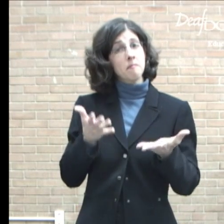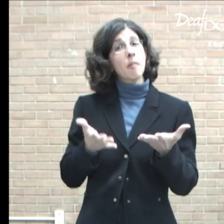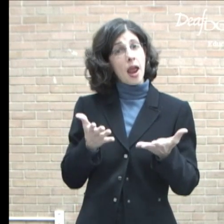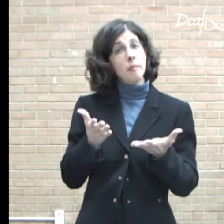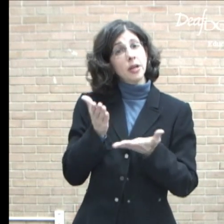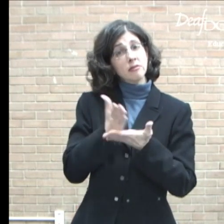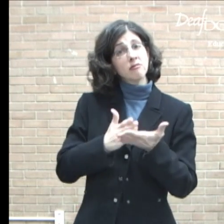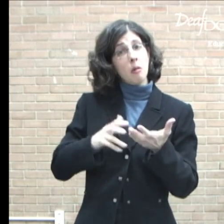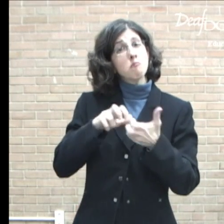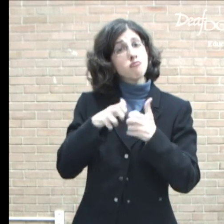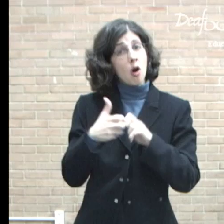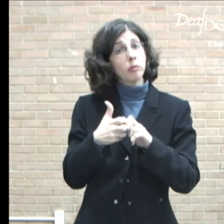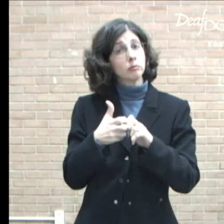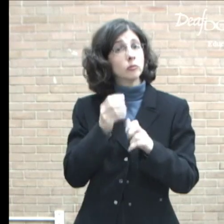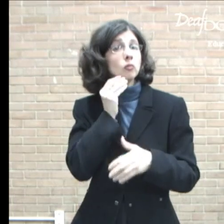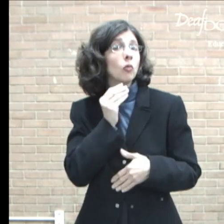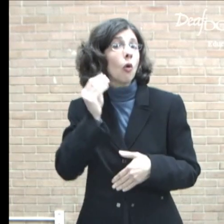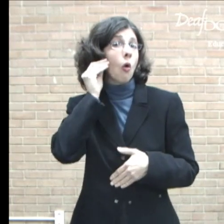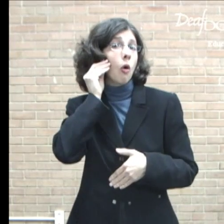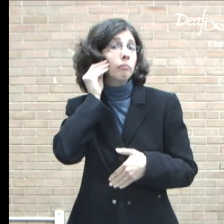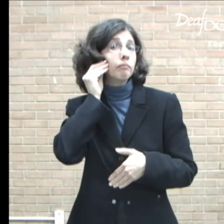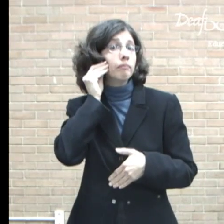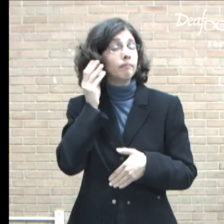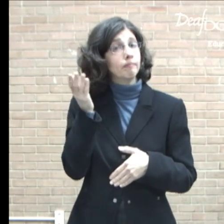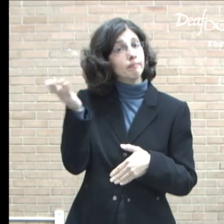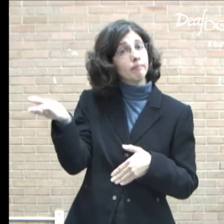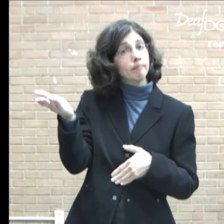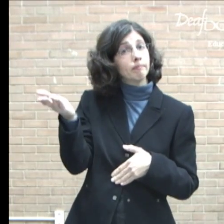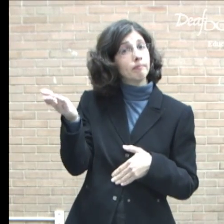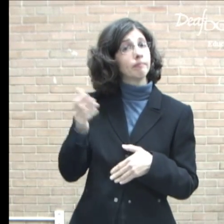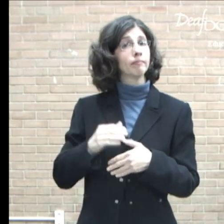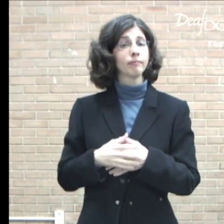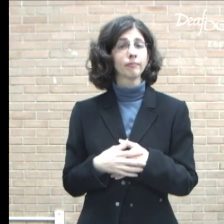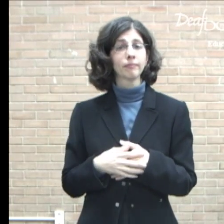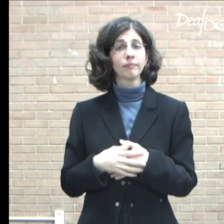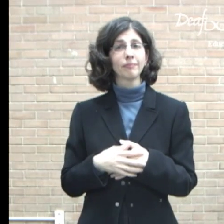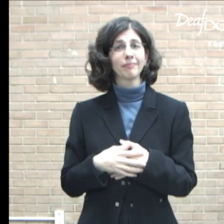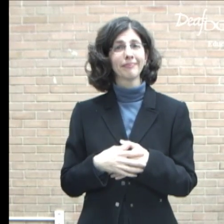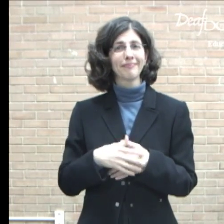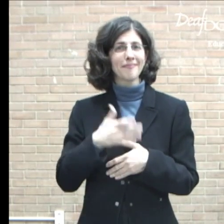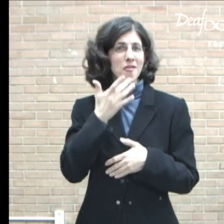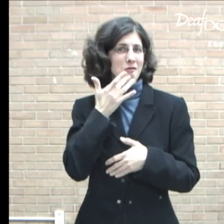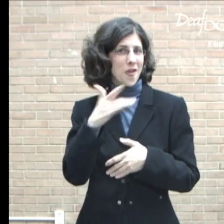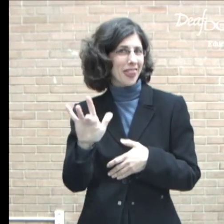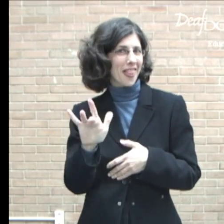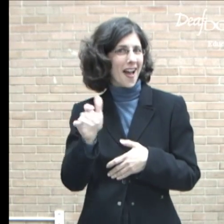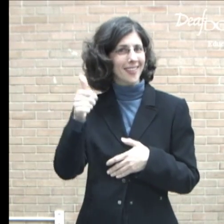There may be some problems or stress at home. Good luck!